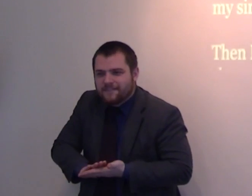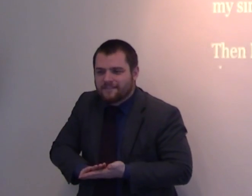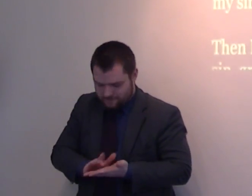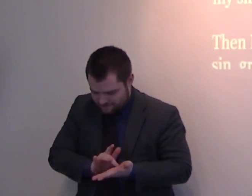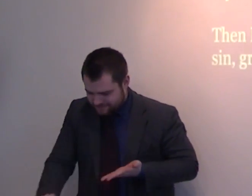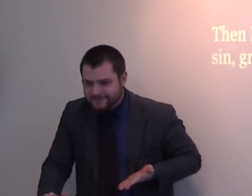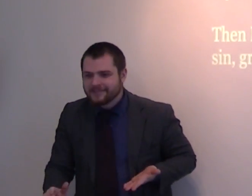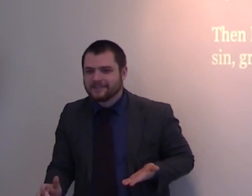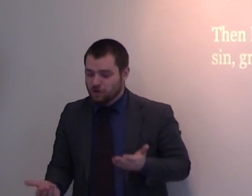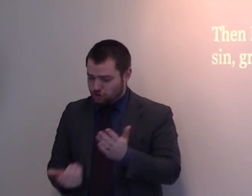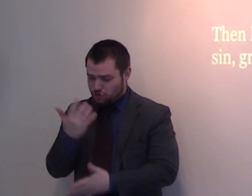He gives me new life.